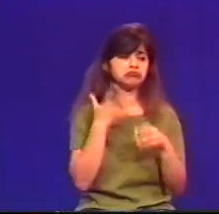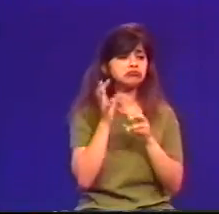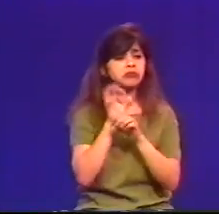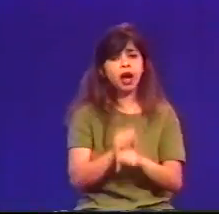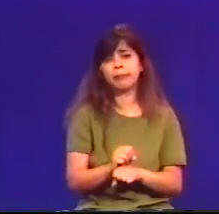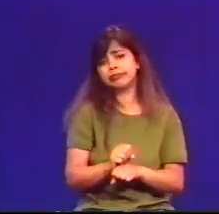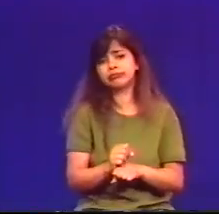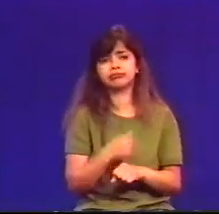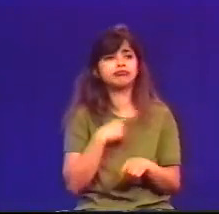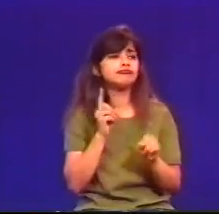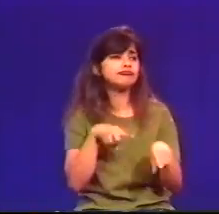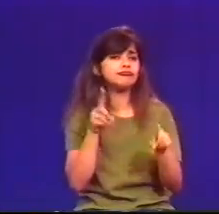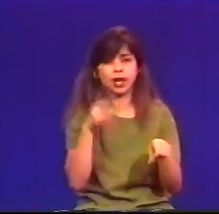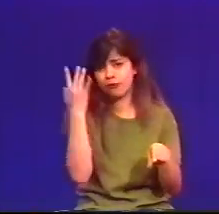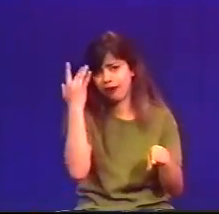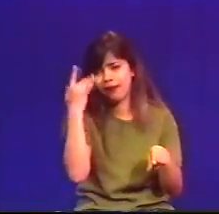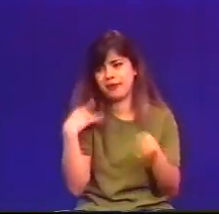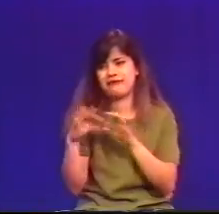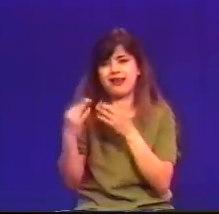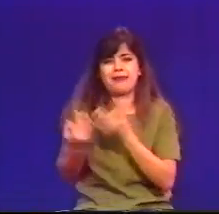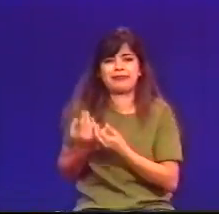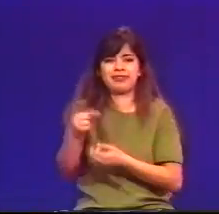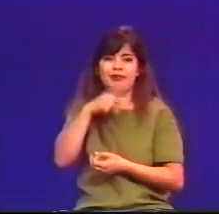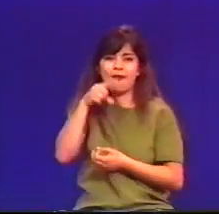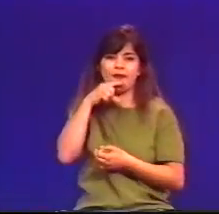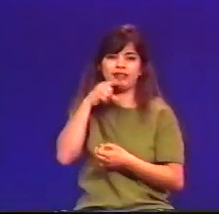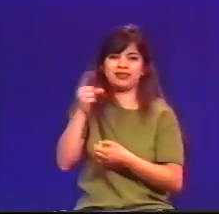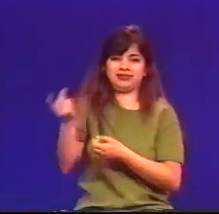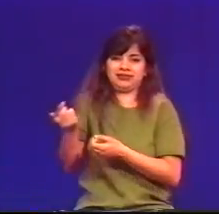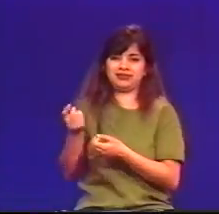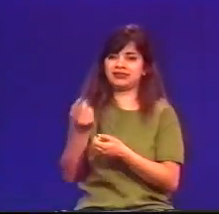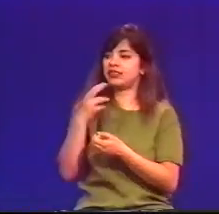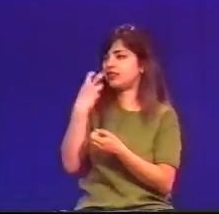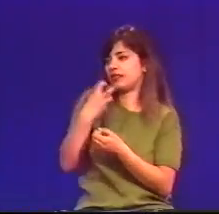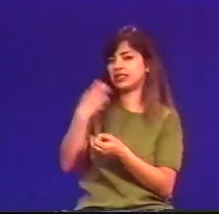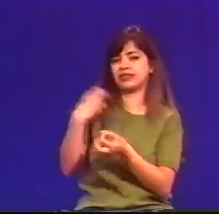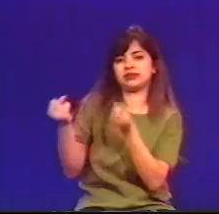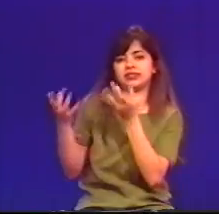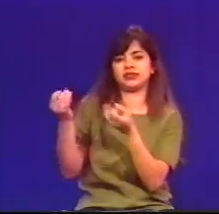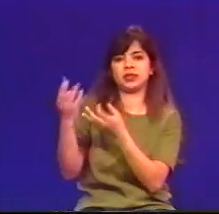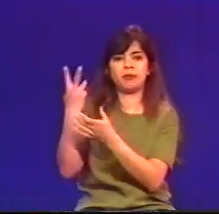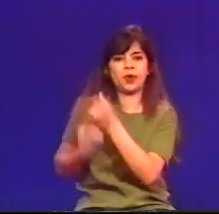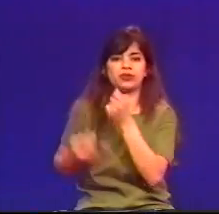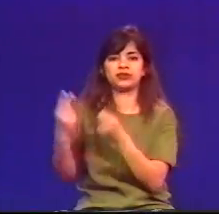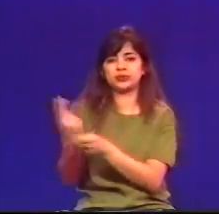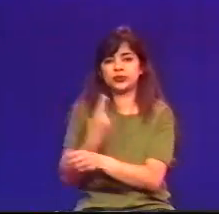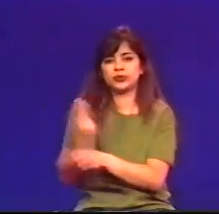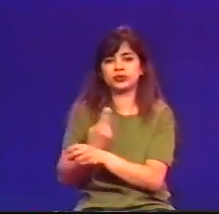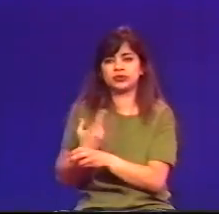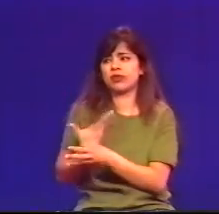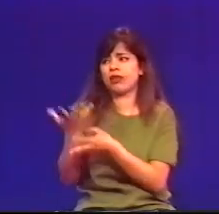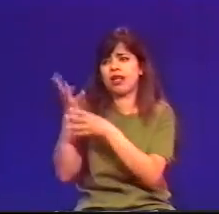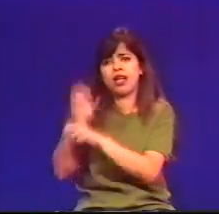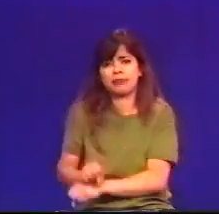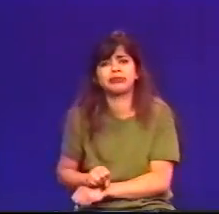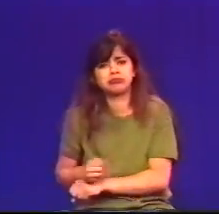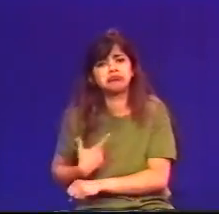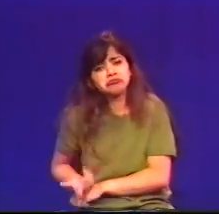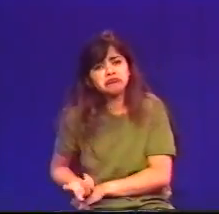But because I had a hearing family and was used to communicating through speech reading and gestures, I knew that I would be able